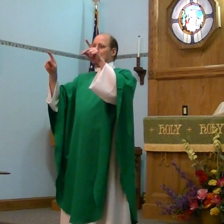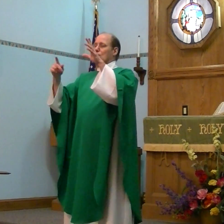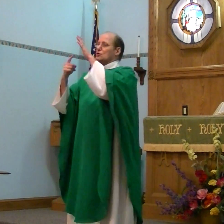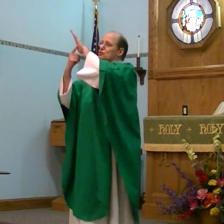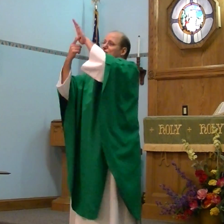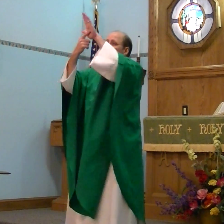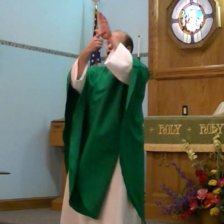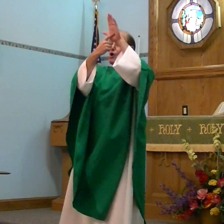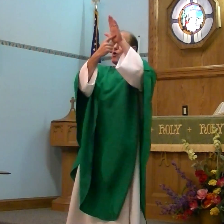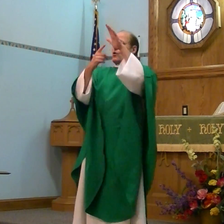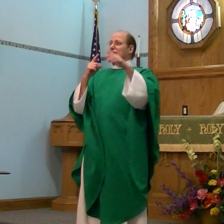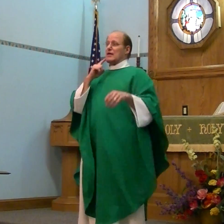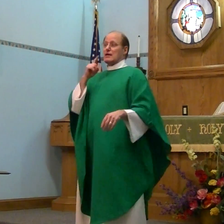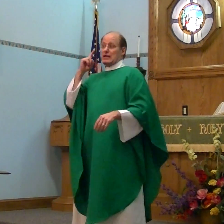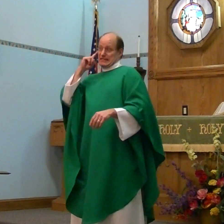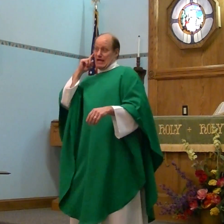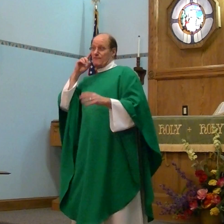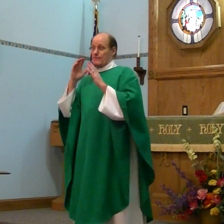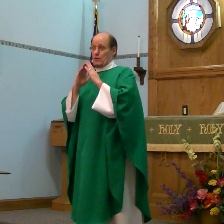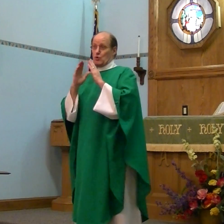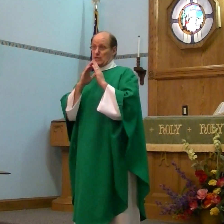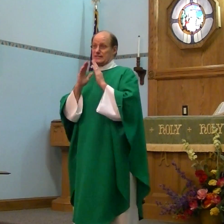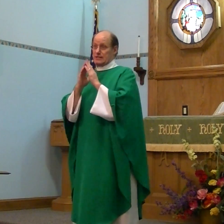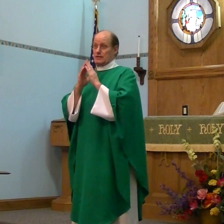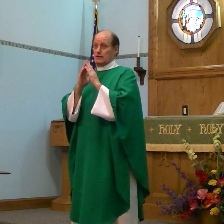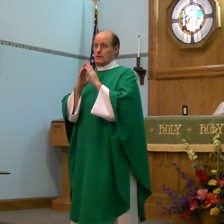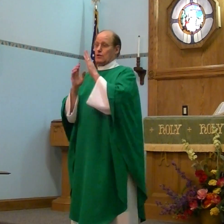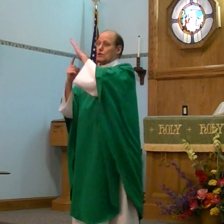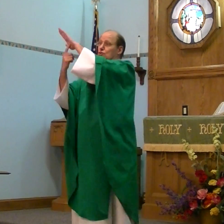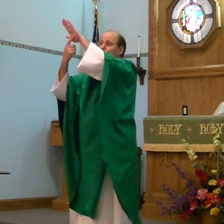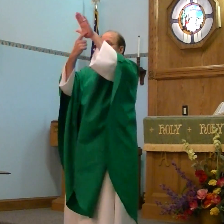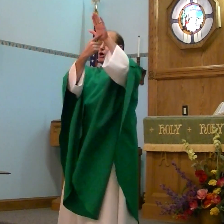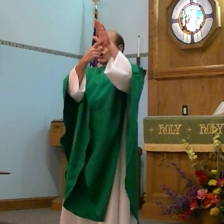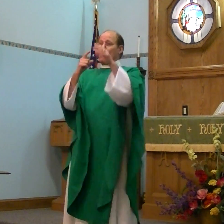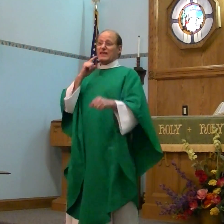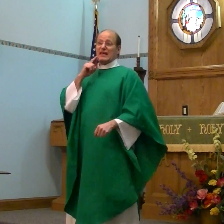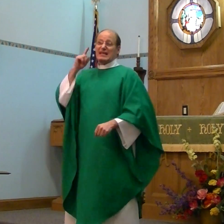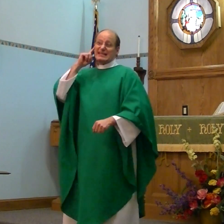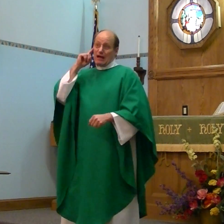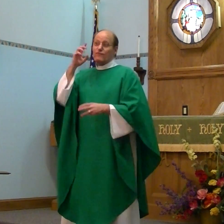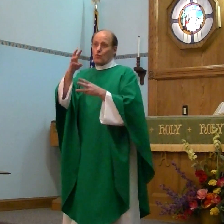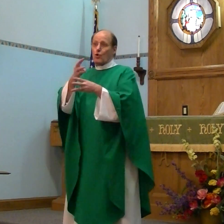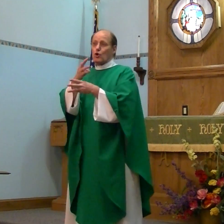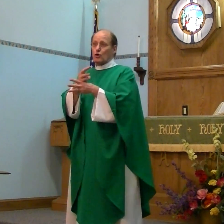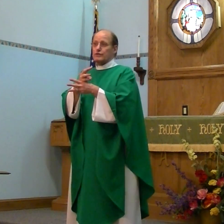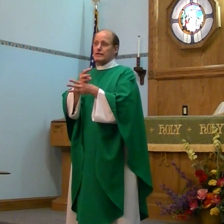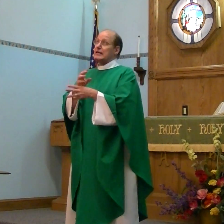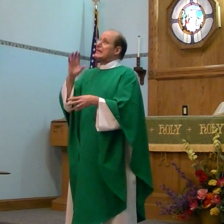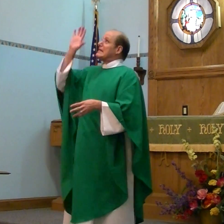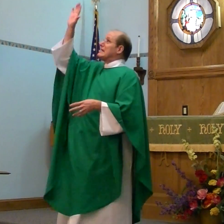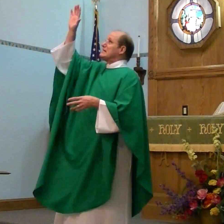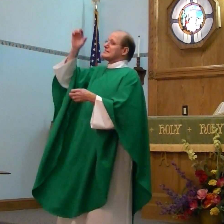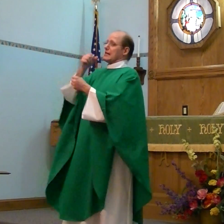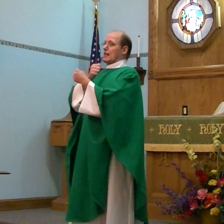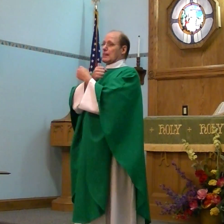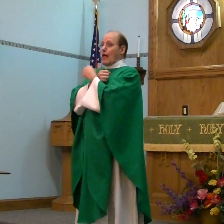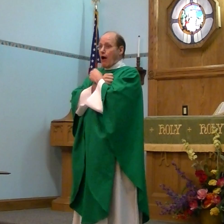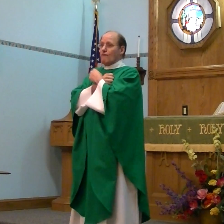To show the deaf community. To show the deaf world. His love